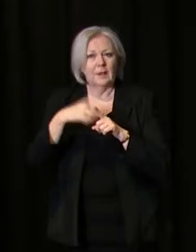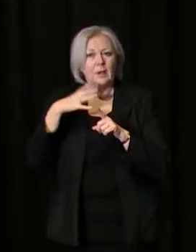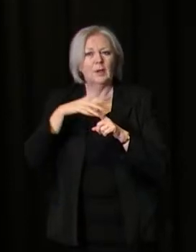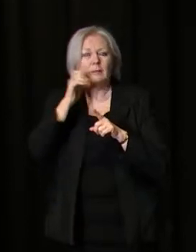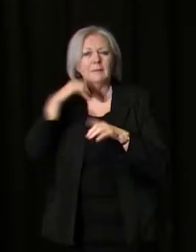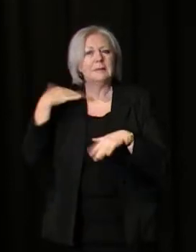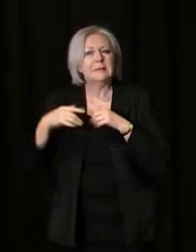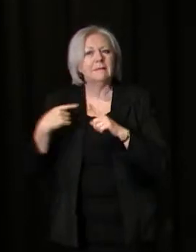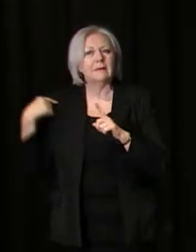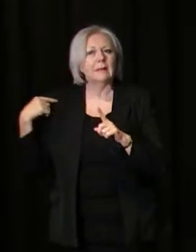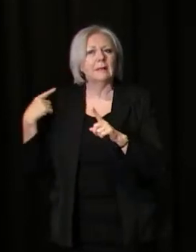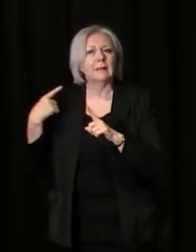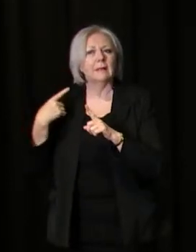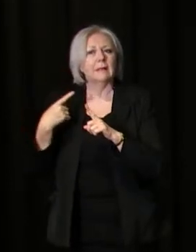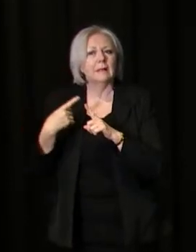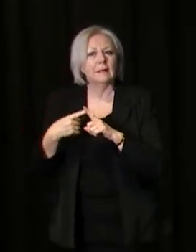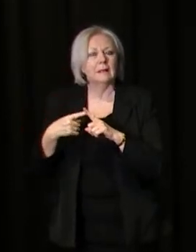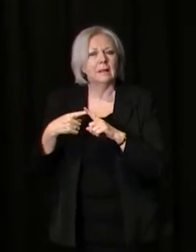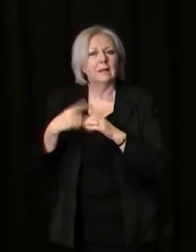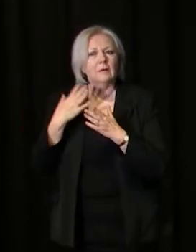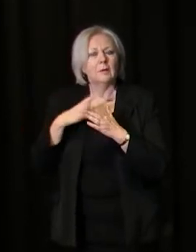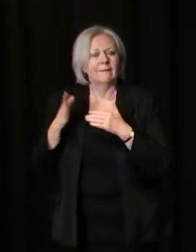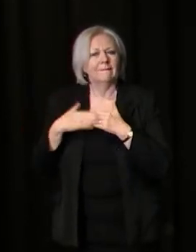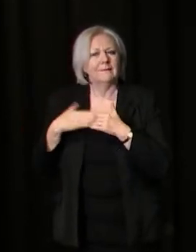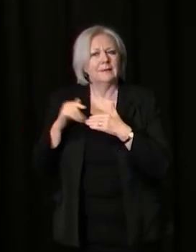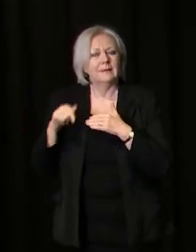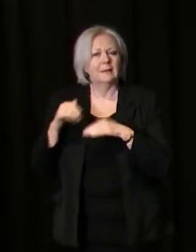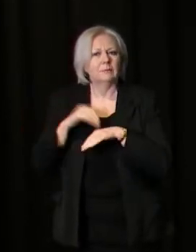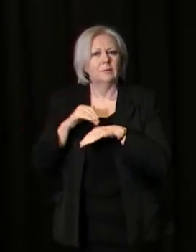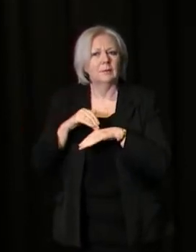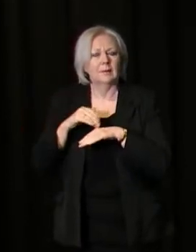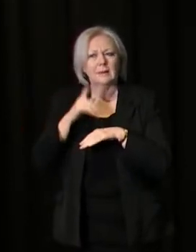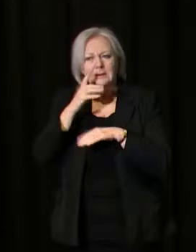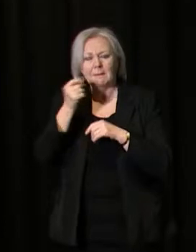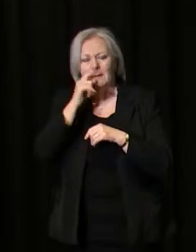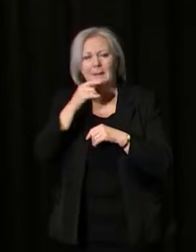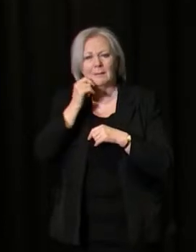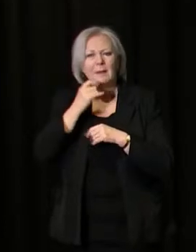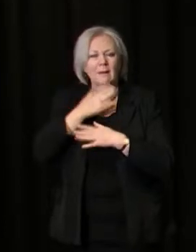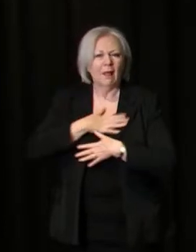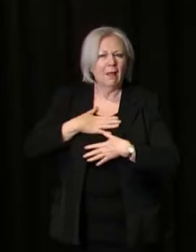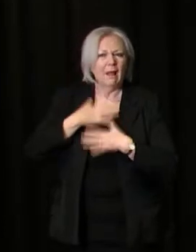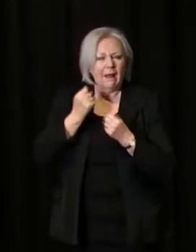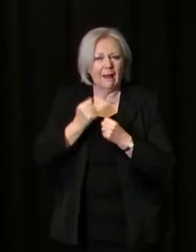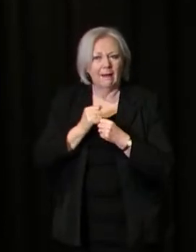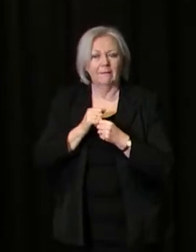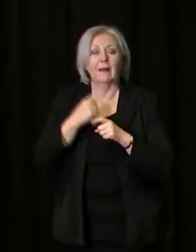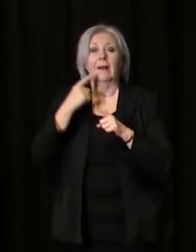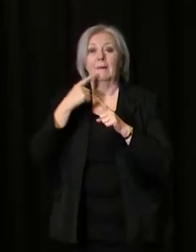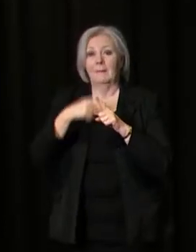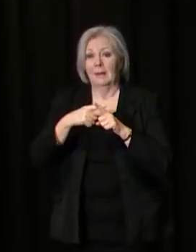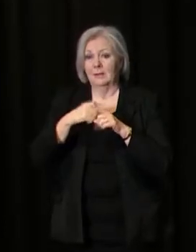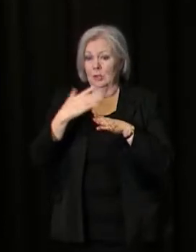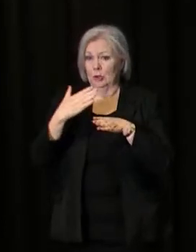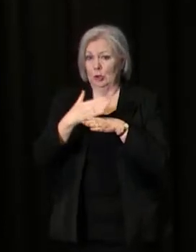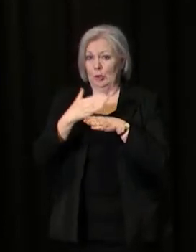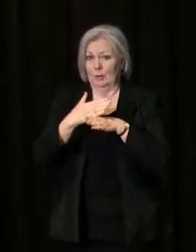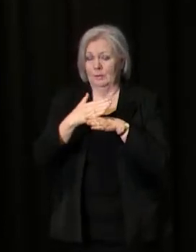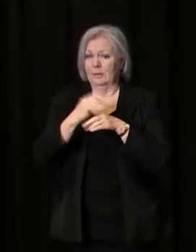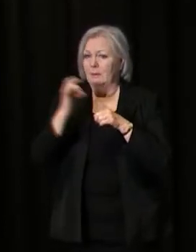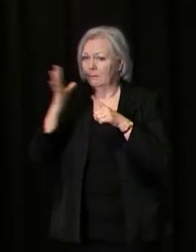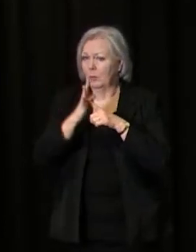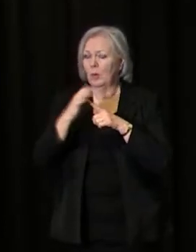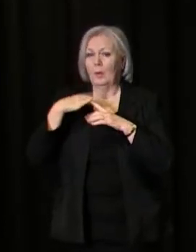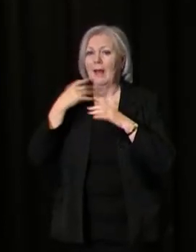that are there because of this global pandemic and fixing the damage that's been done, growing jobs, delivering our plan for jobs. We